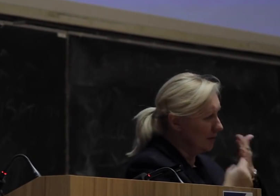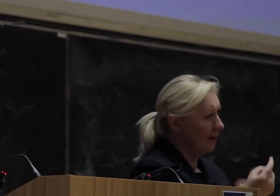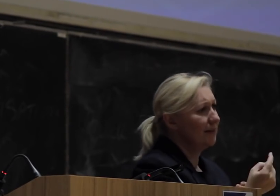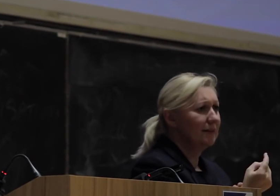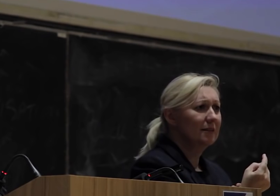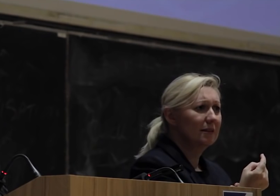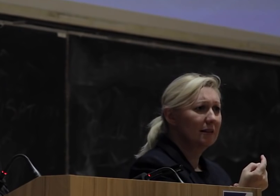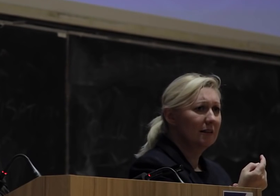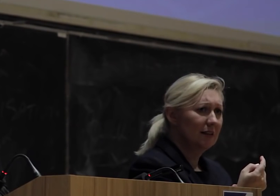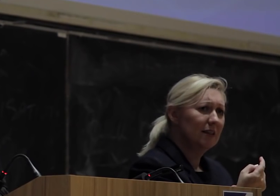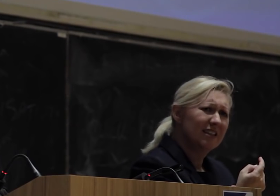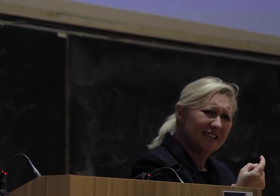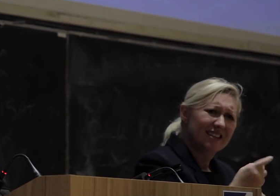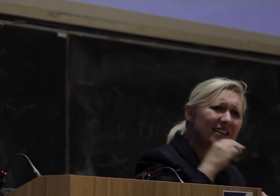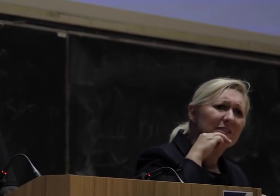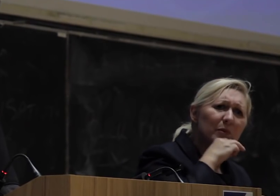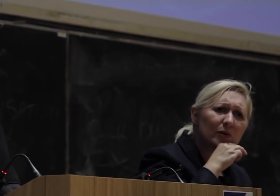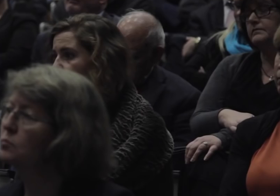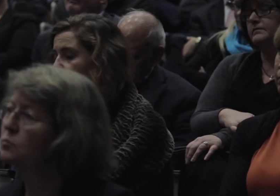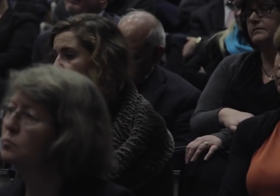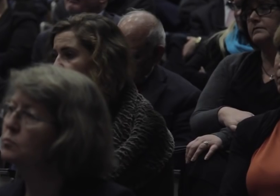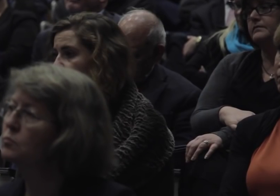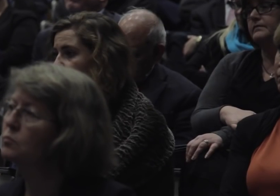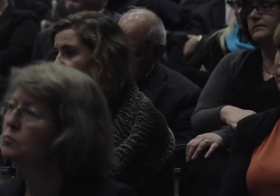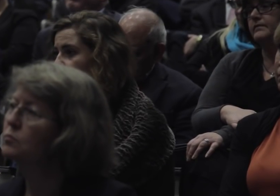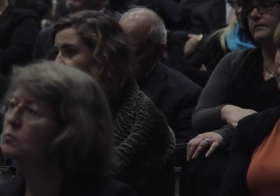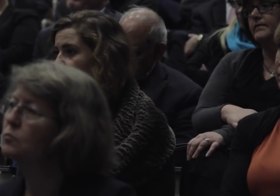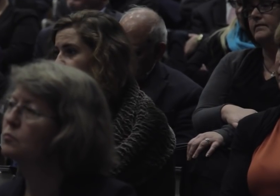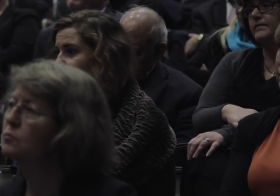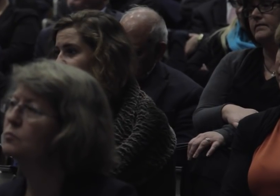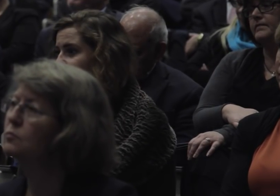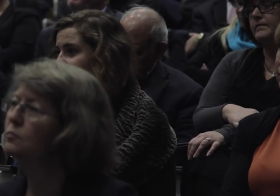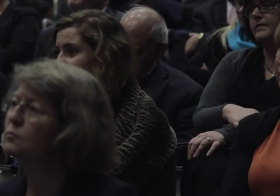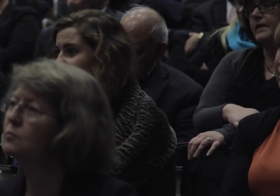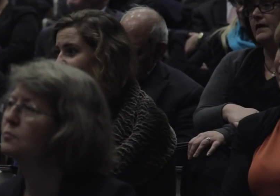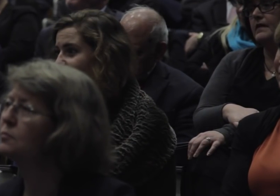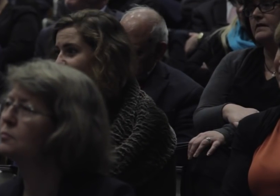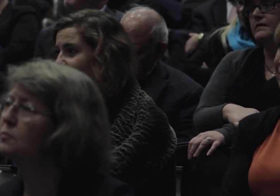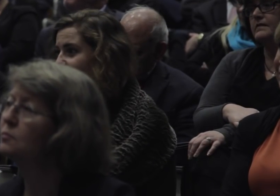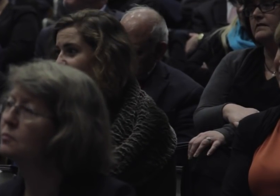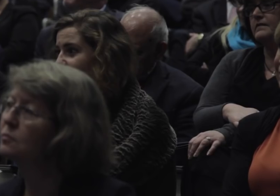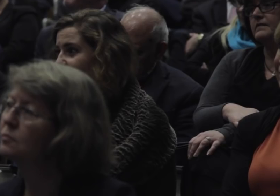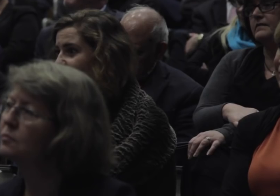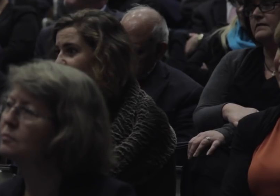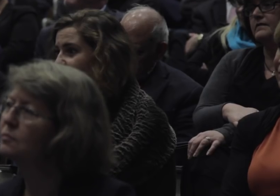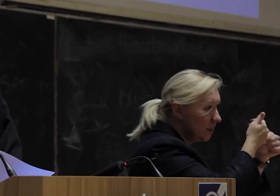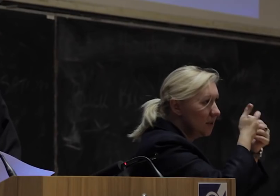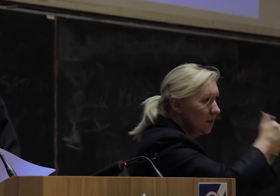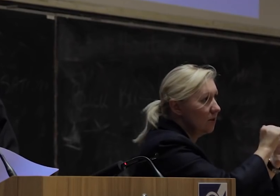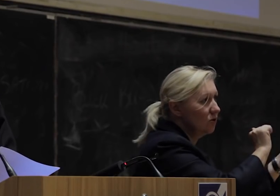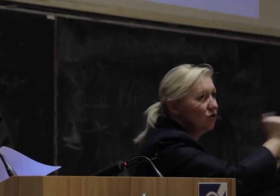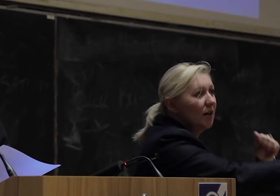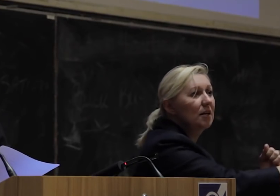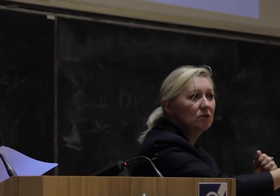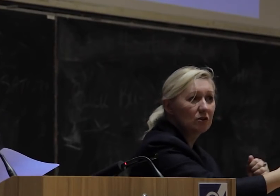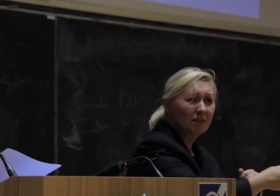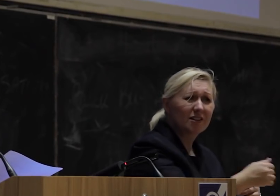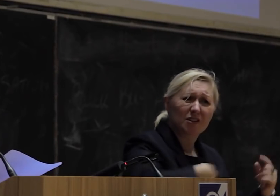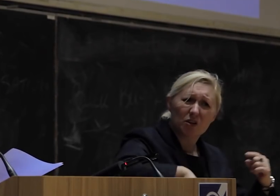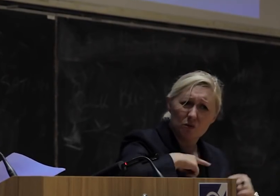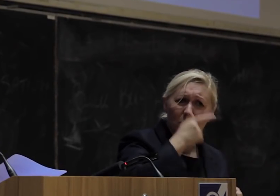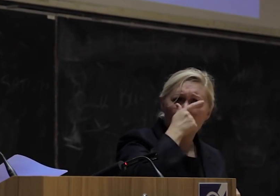onus is on universities to generate their own revenues. Trinity is lucky. It's a reservoir